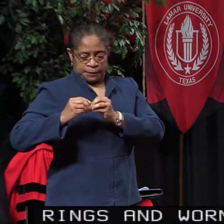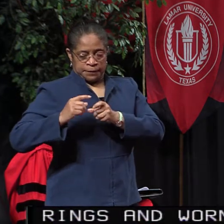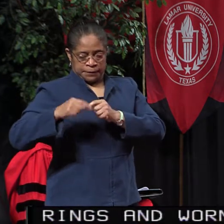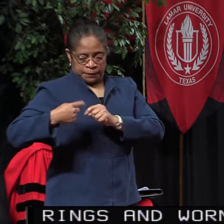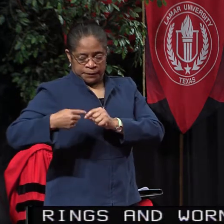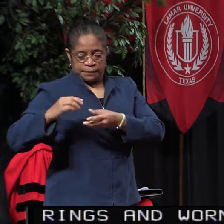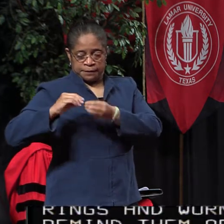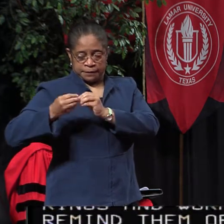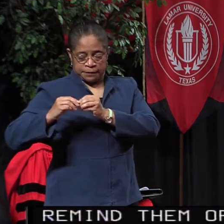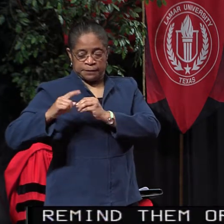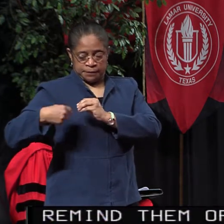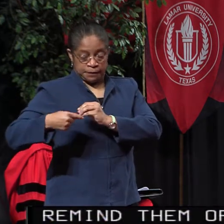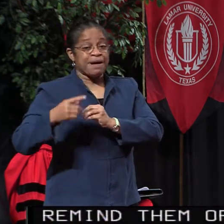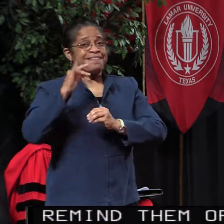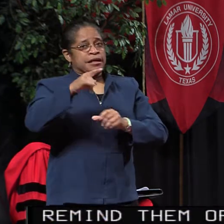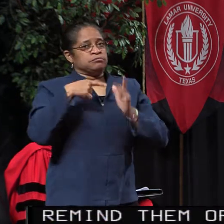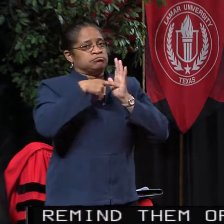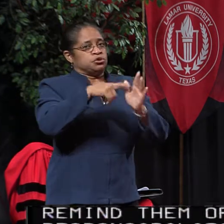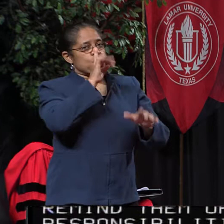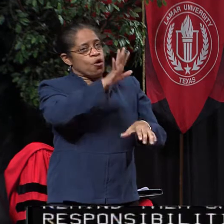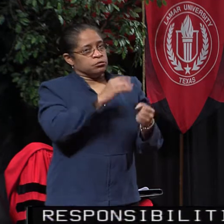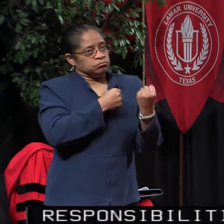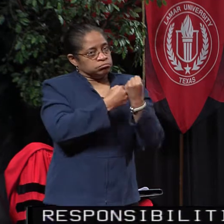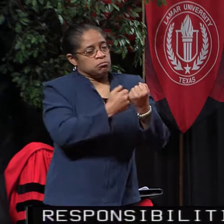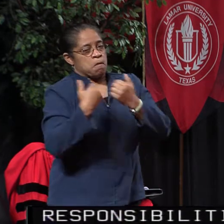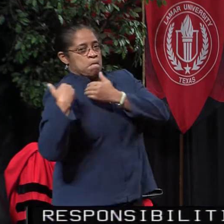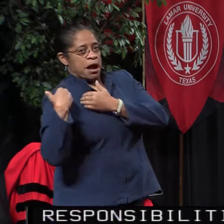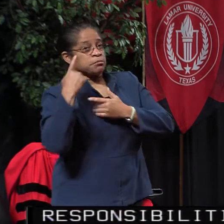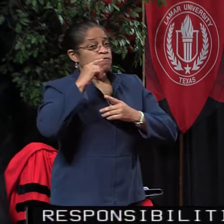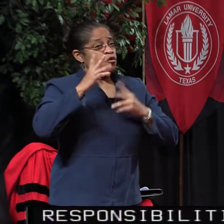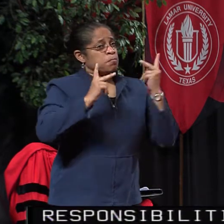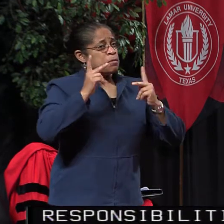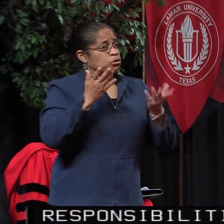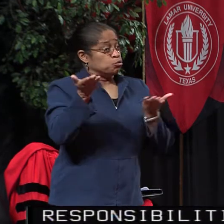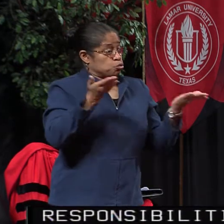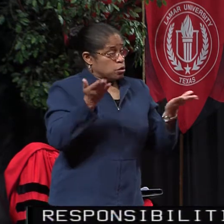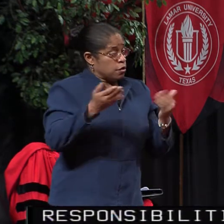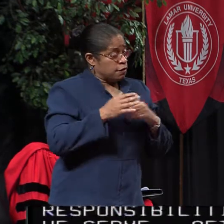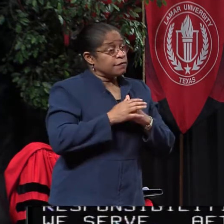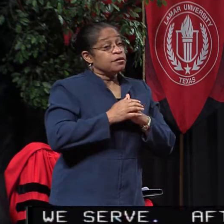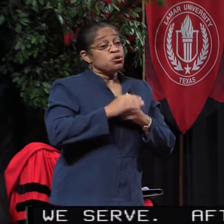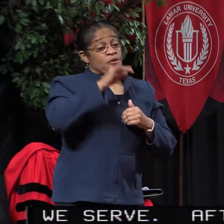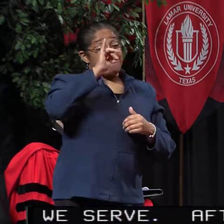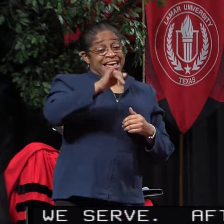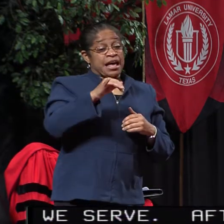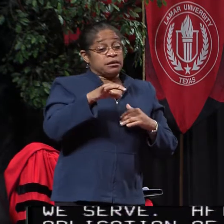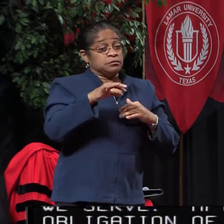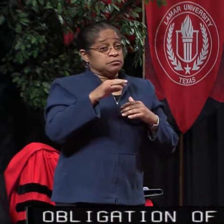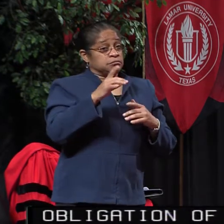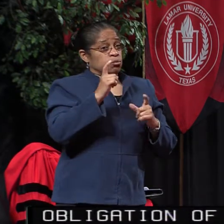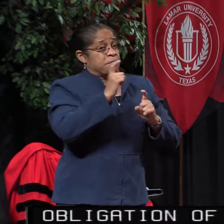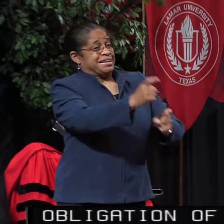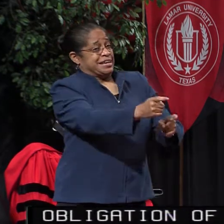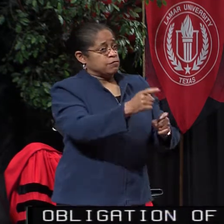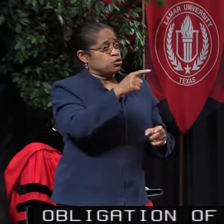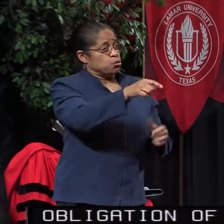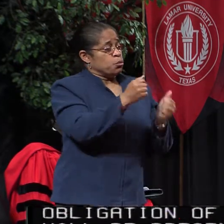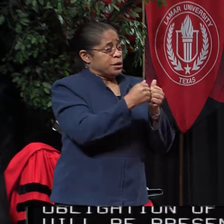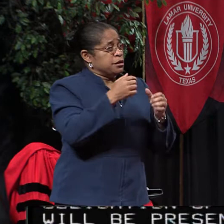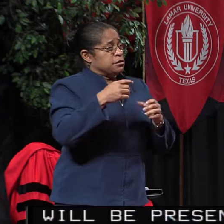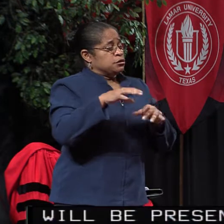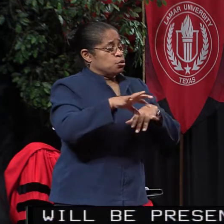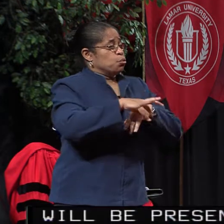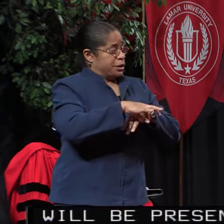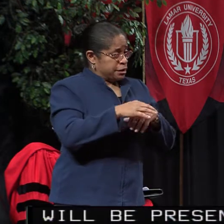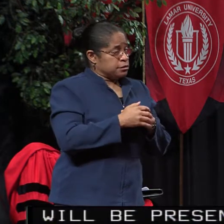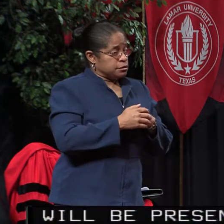public we serve. After accepting the obligation of the engineer, you will be presented with your own engineer's ring. You are to wear the engineer's ring